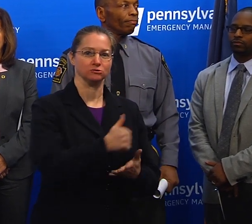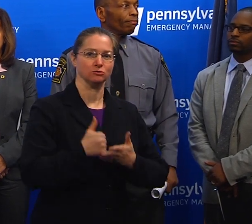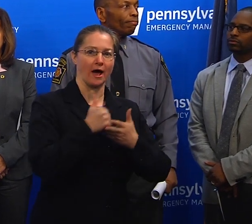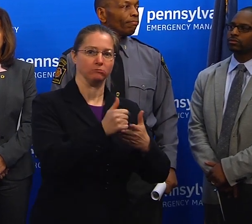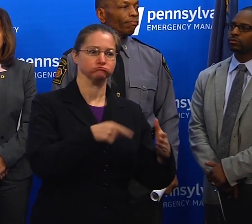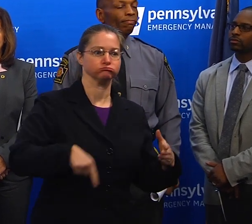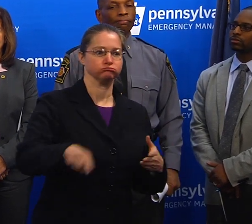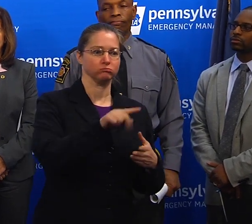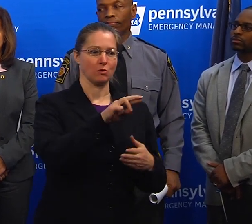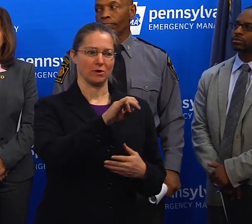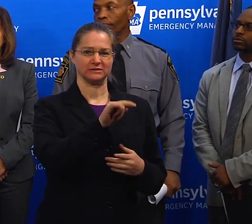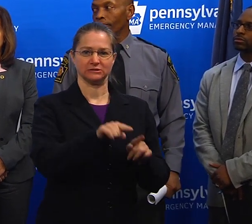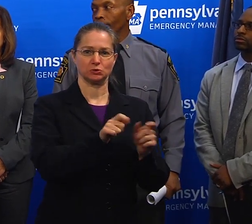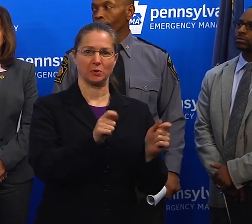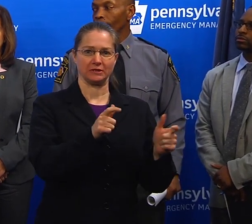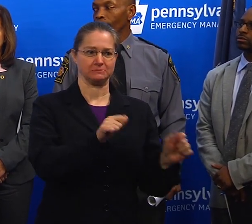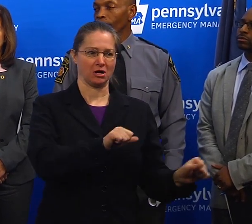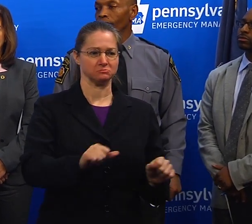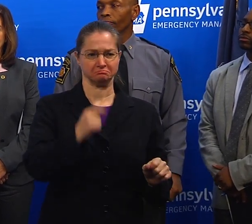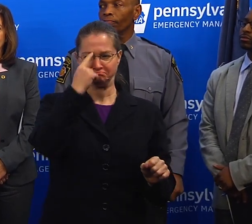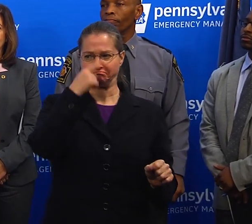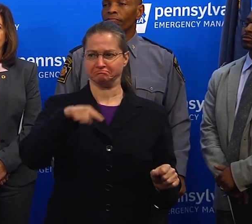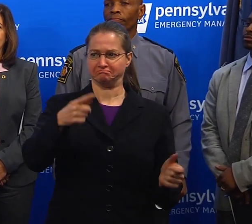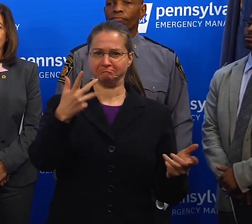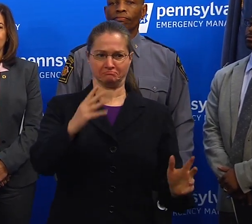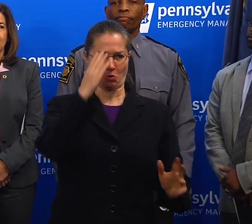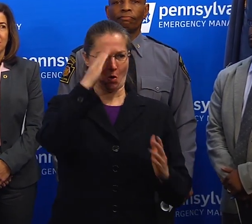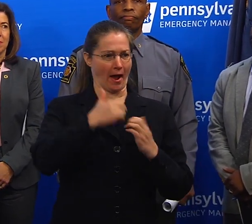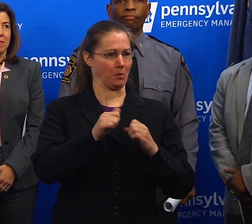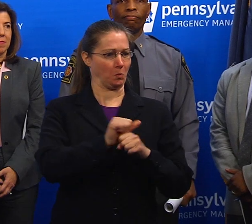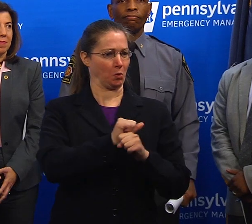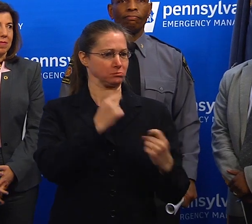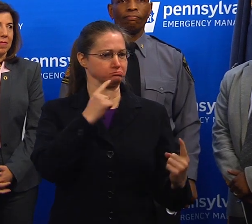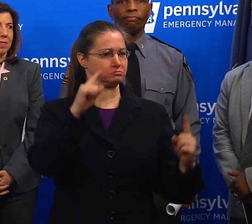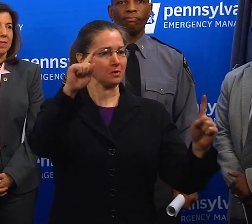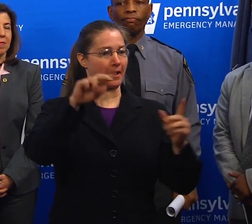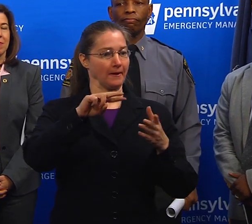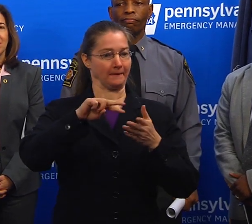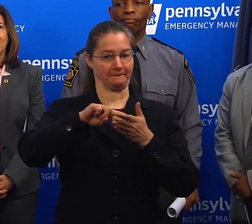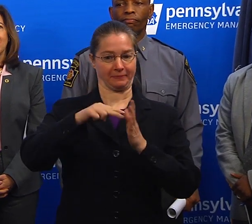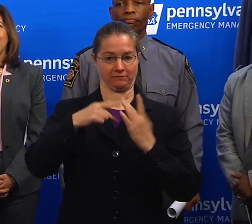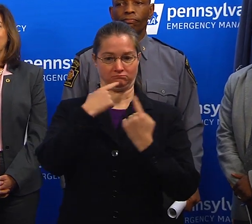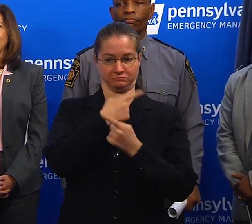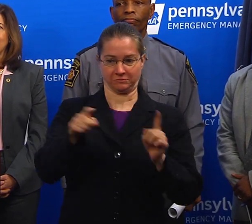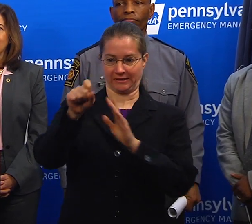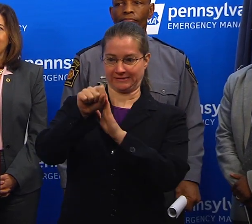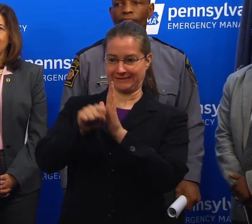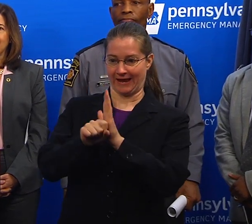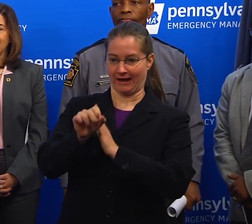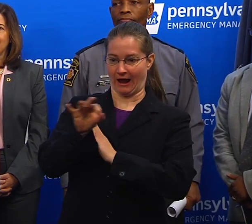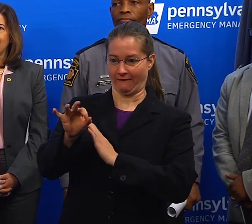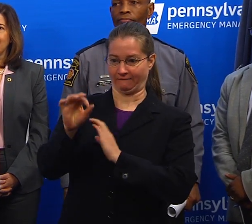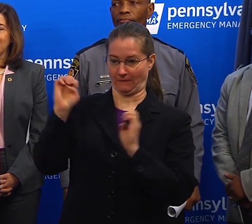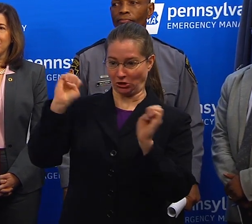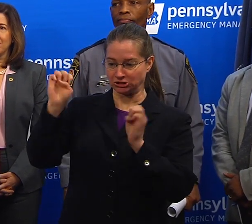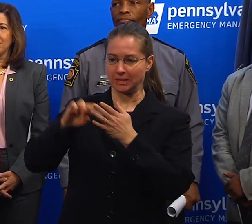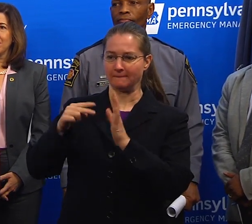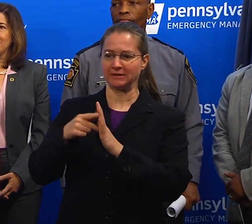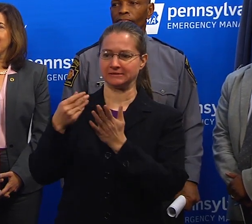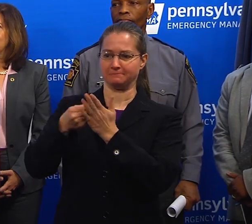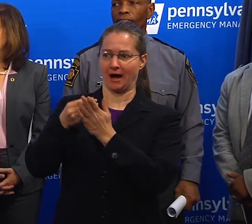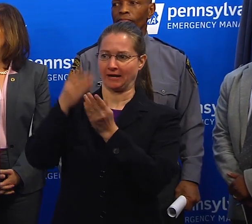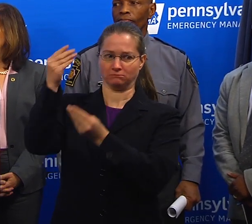I think you know how this works. A state of emergency actually allows money to flow more quickly in case we need it.